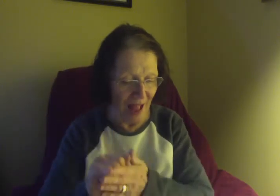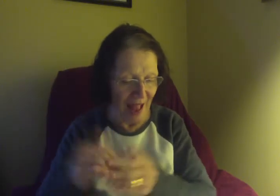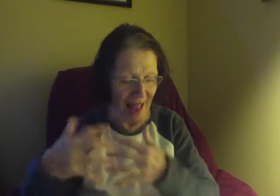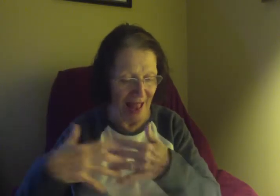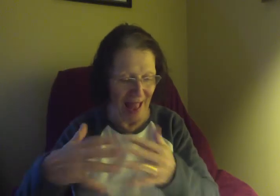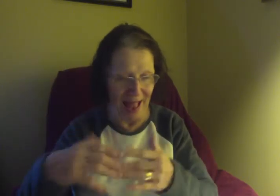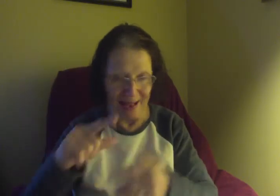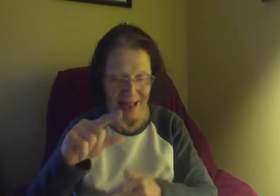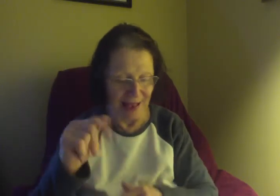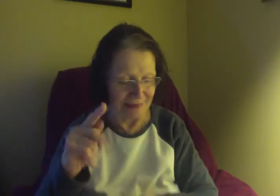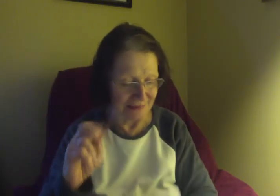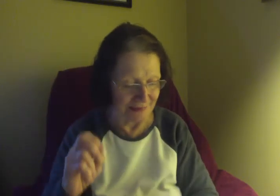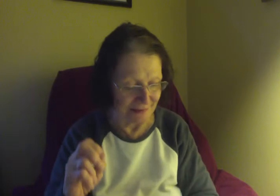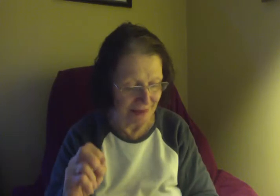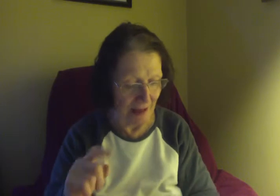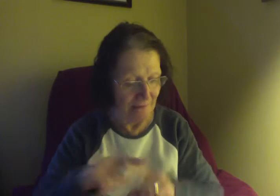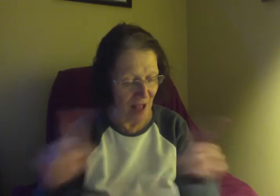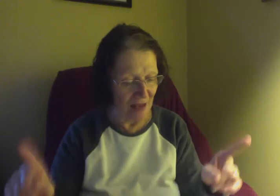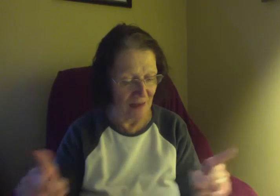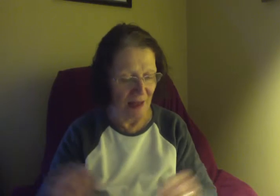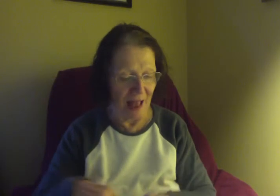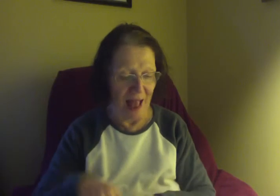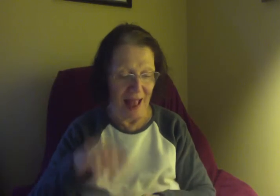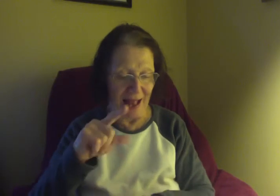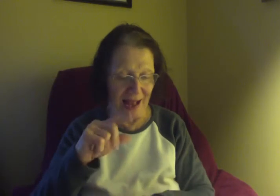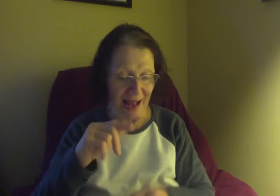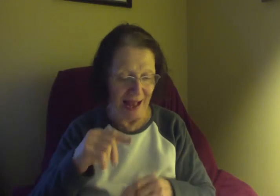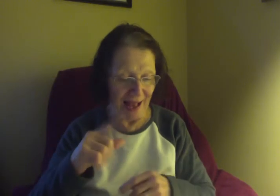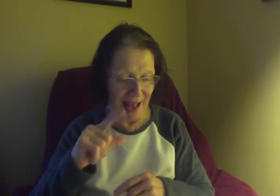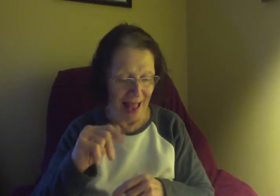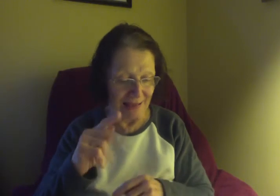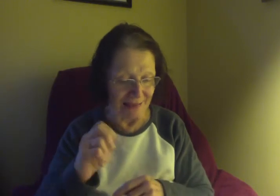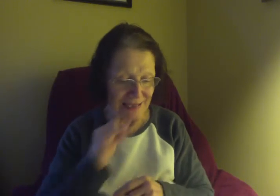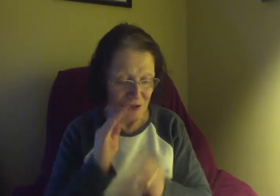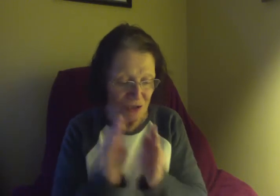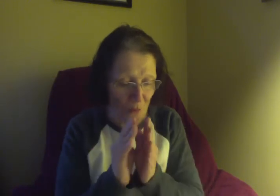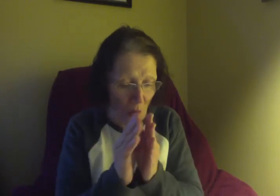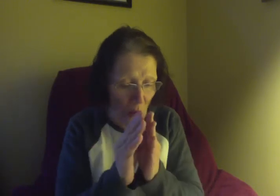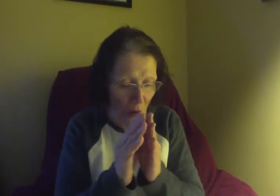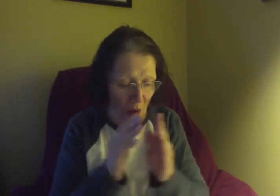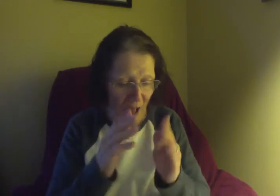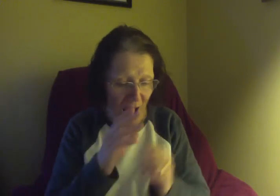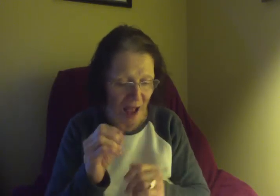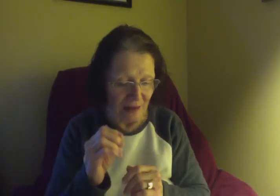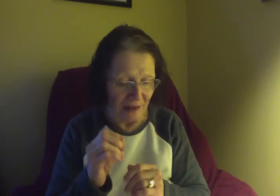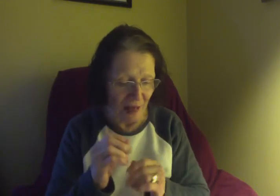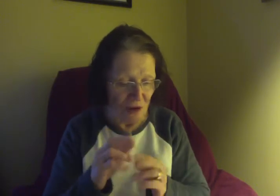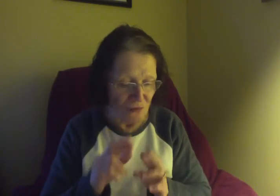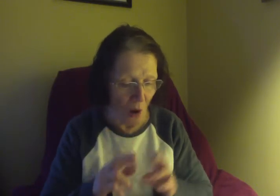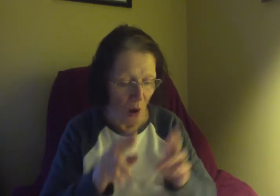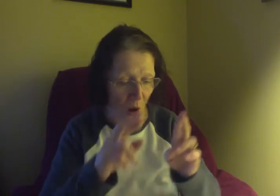I'm a little I'm a little too I'm a little